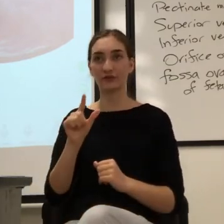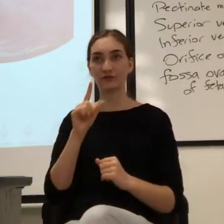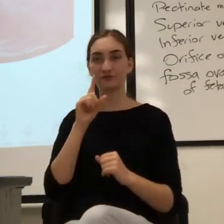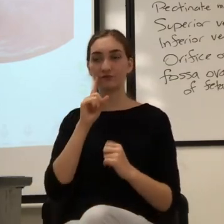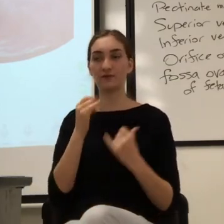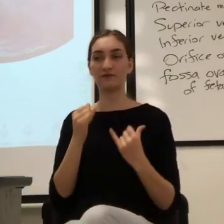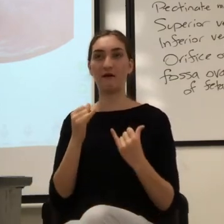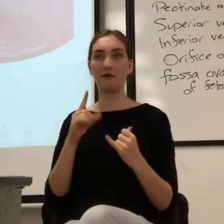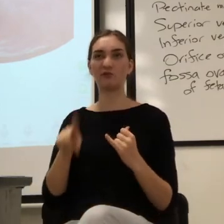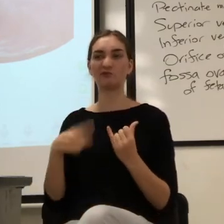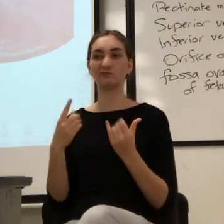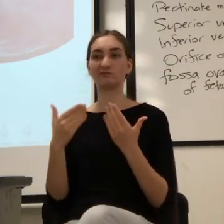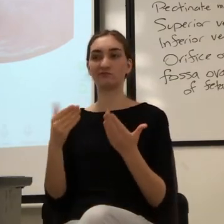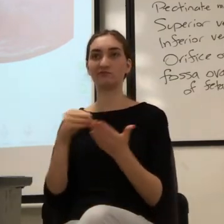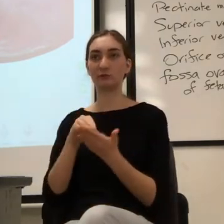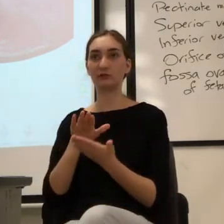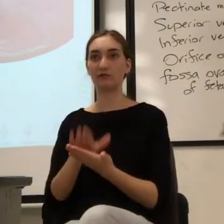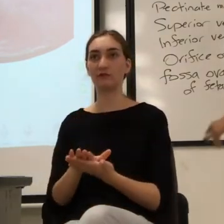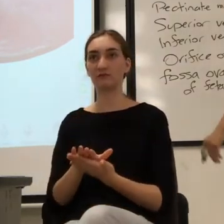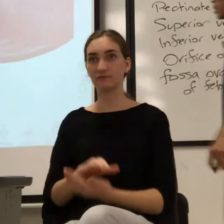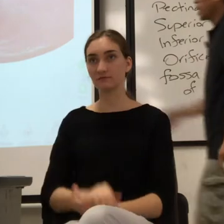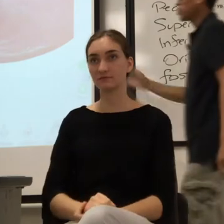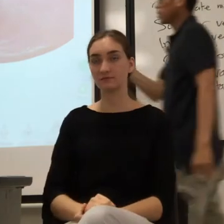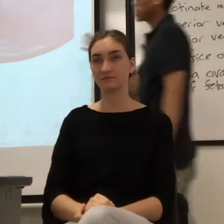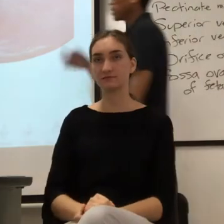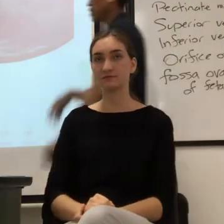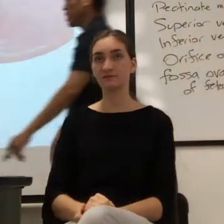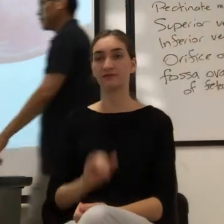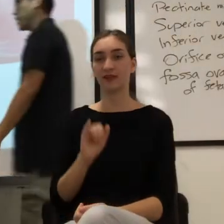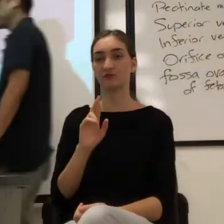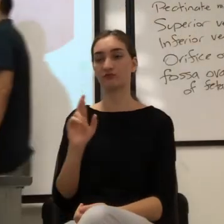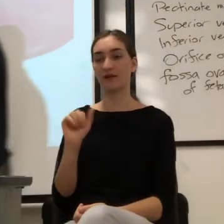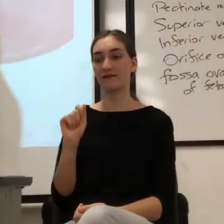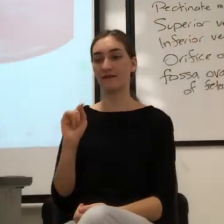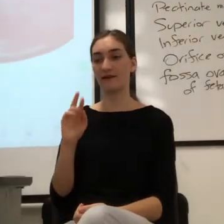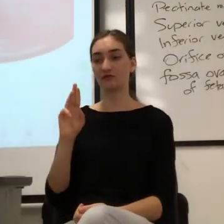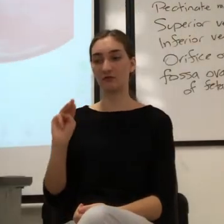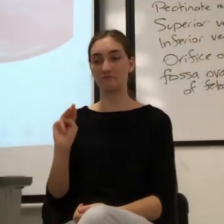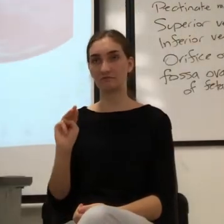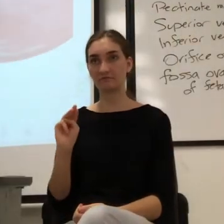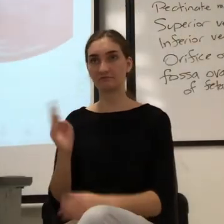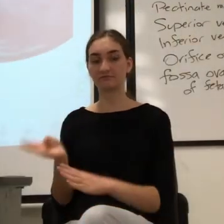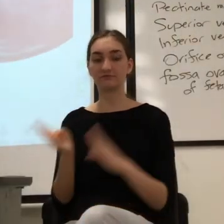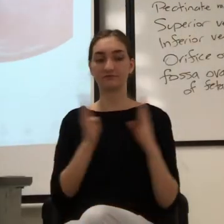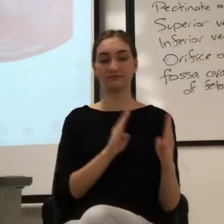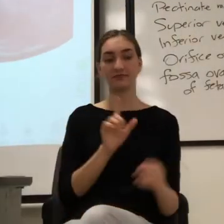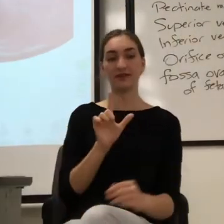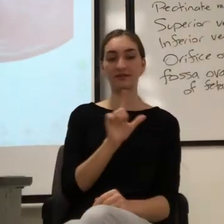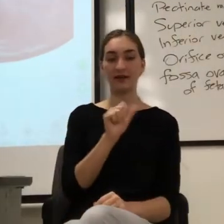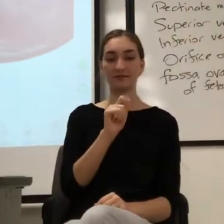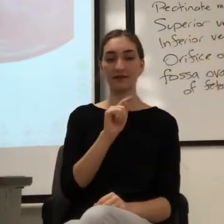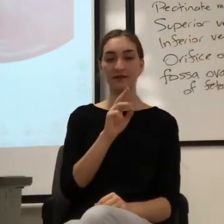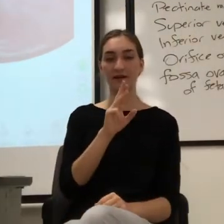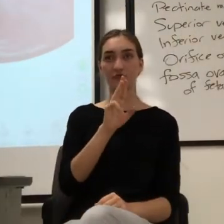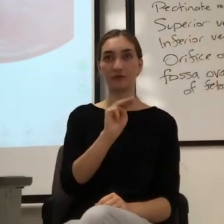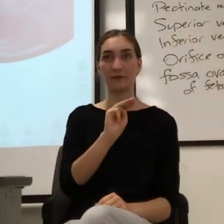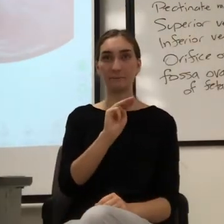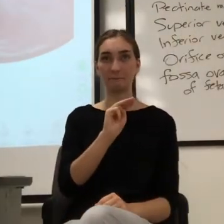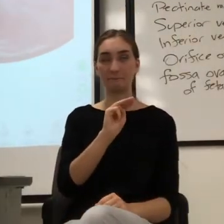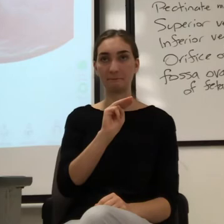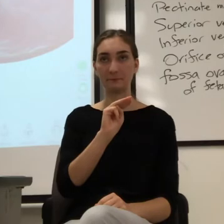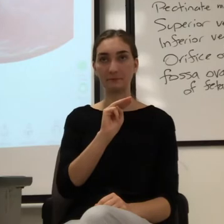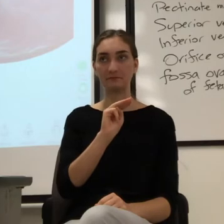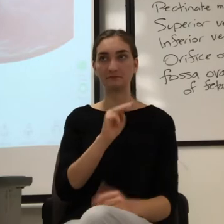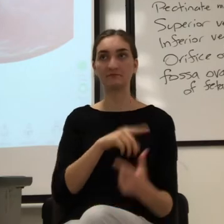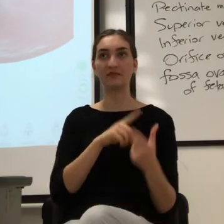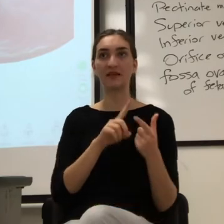note it. Okay, that's pretty much right atrium. Let's look at left atrium, and then I'll let you look at it on the